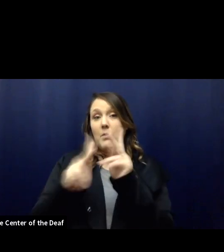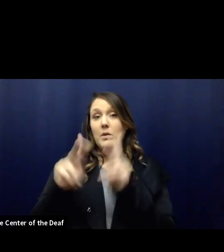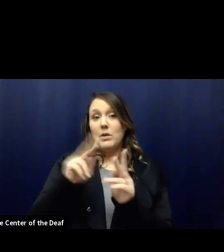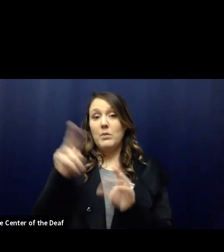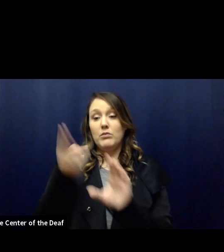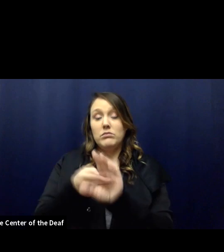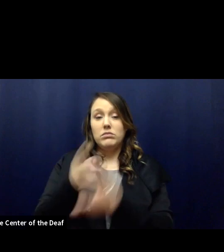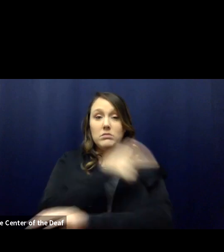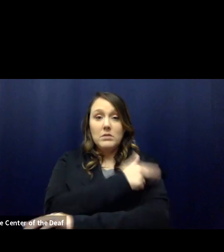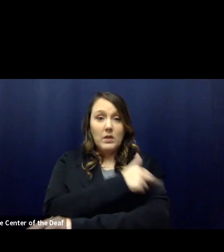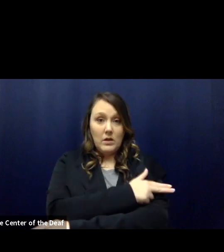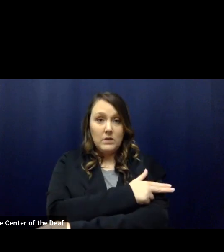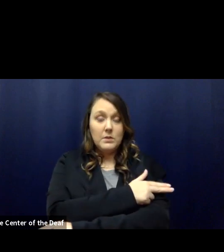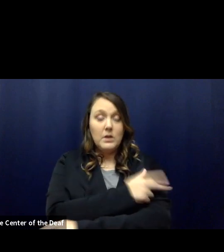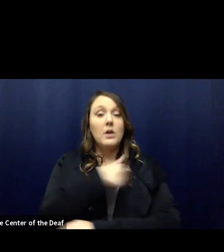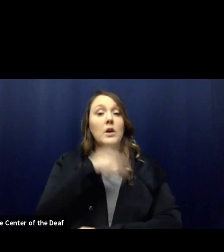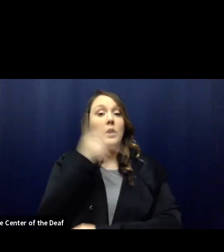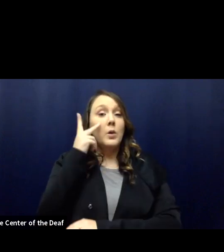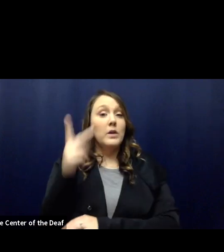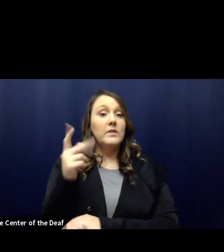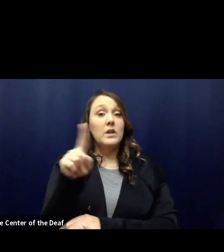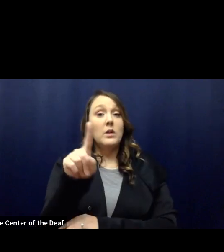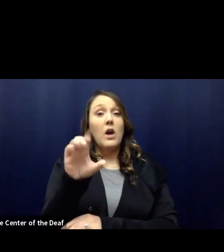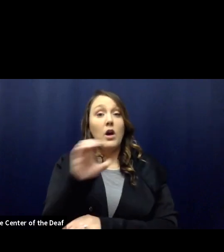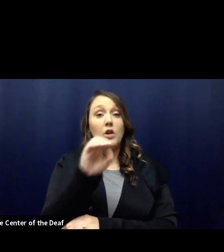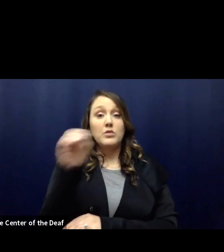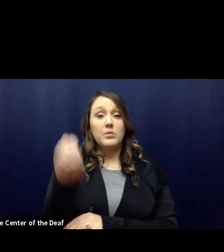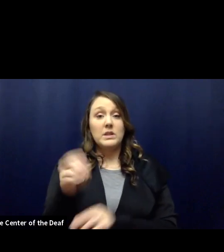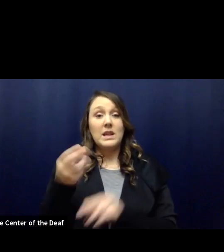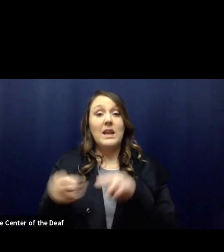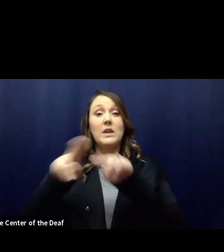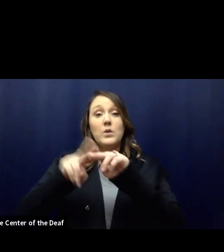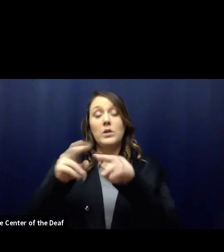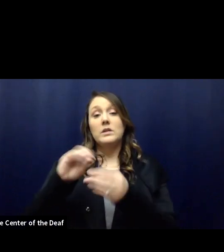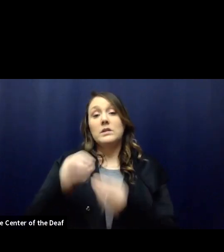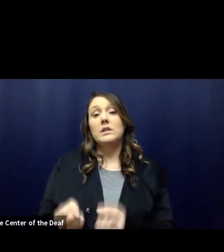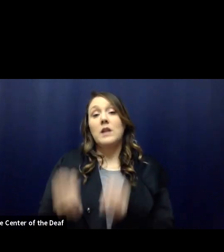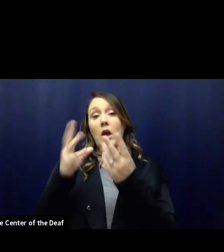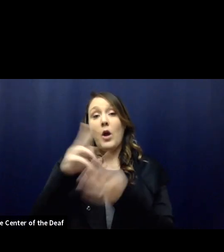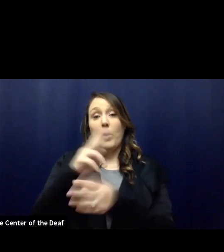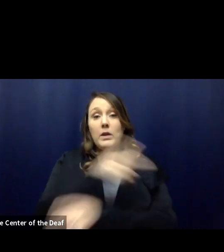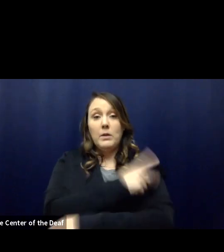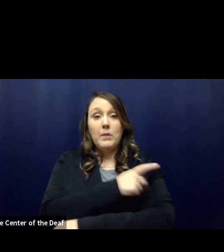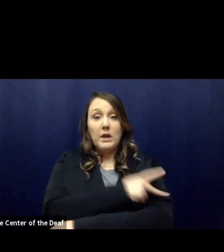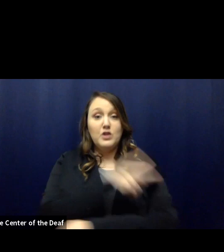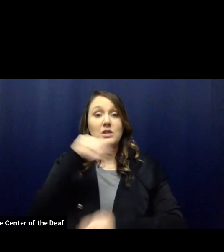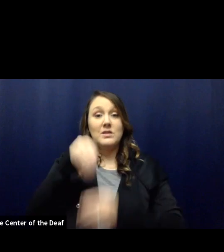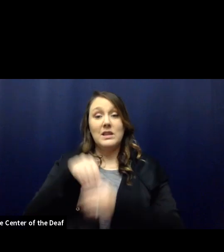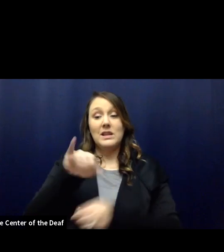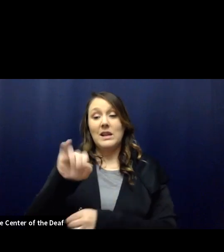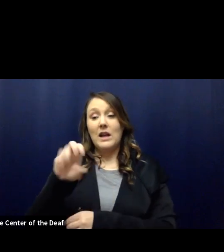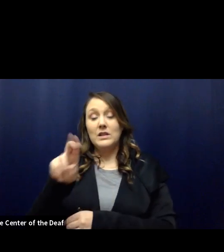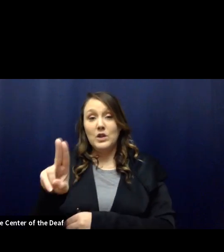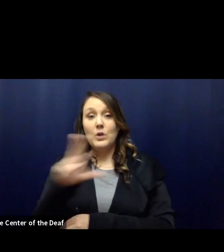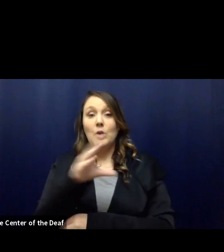hospitalized. We've seen a 100% increase in the number of patients hospitalized in the ICU, and we've